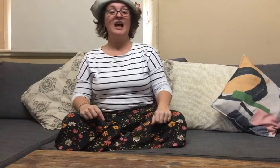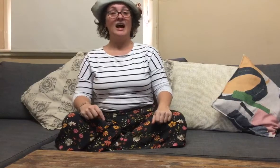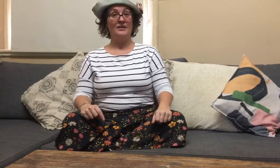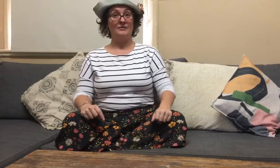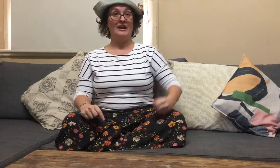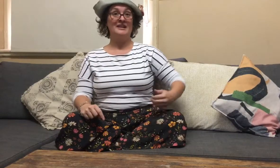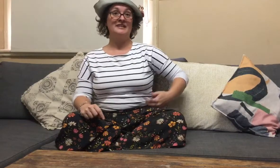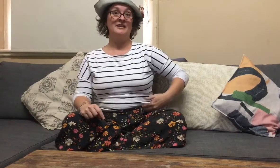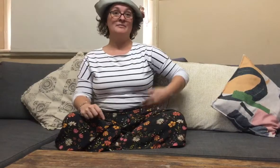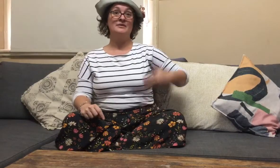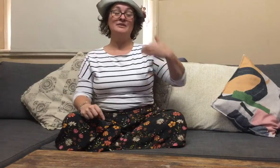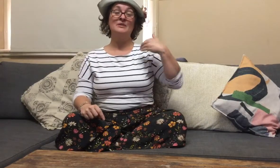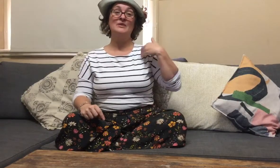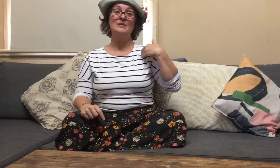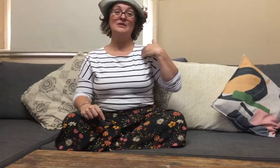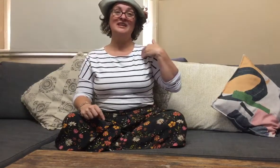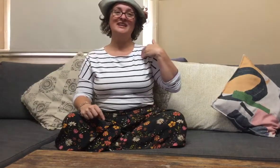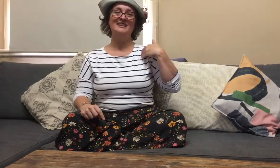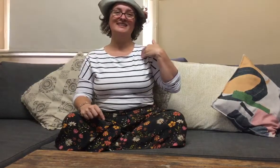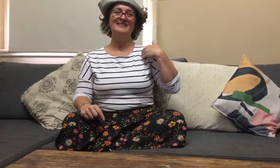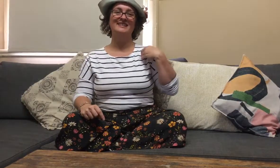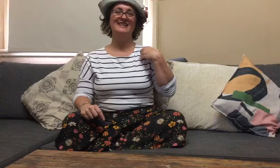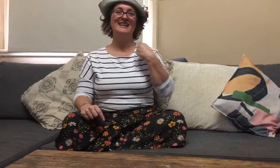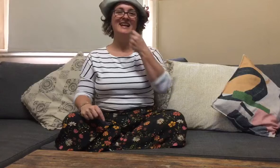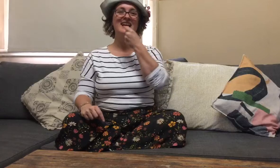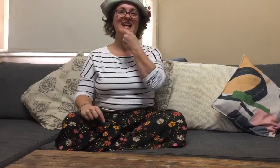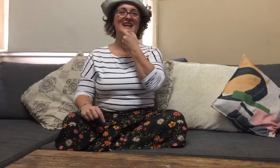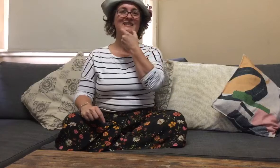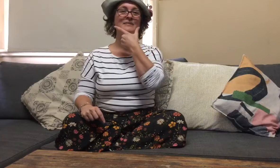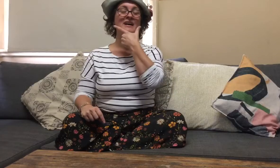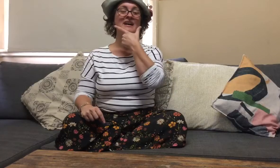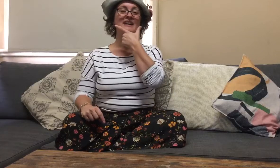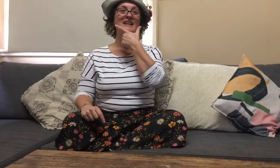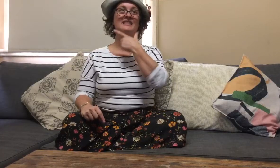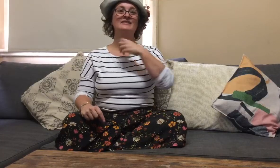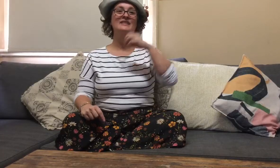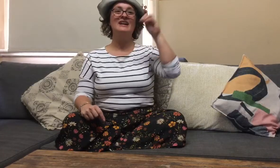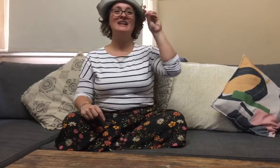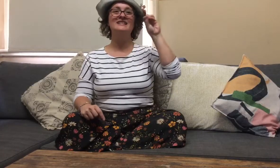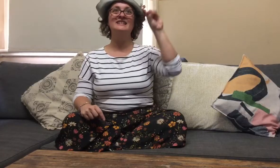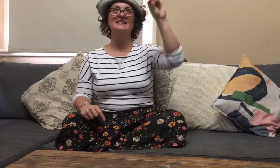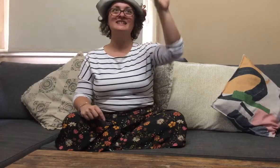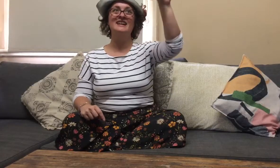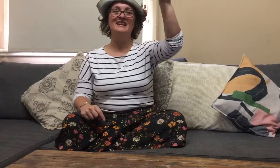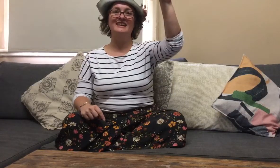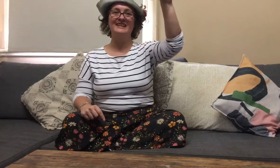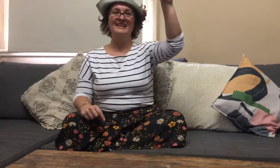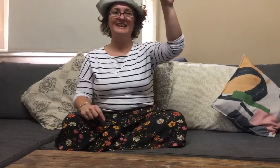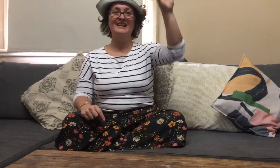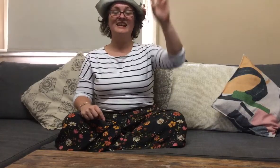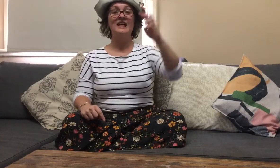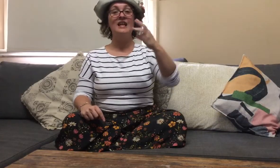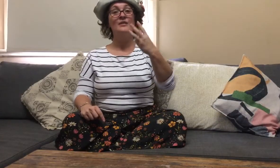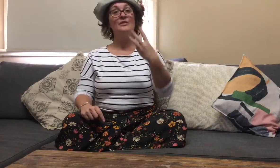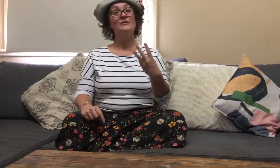I rise up this morning. I smile at the rising sun.